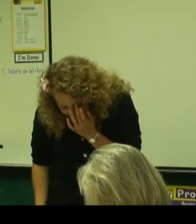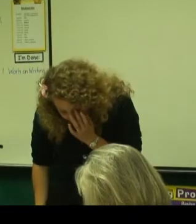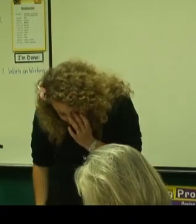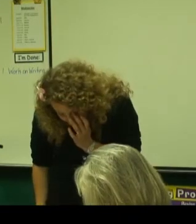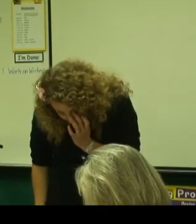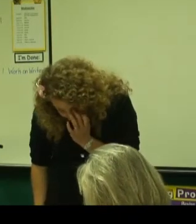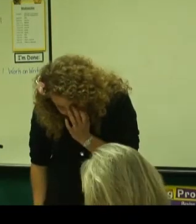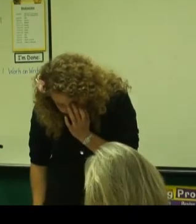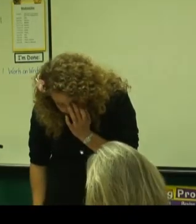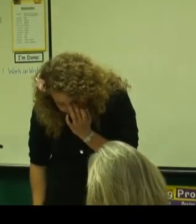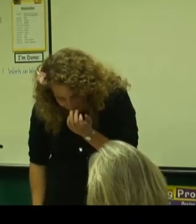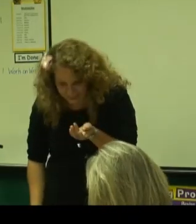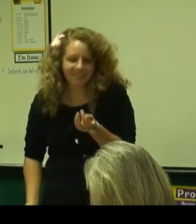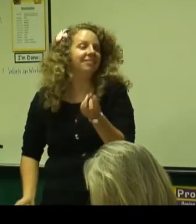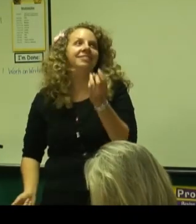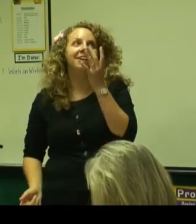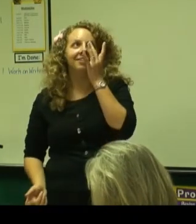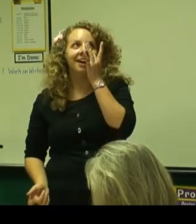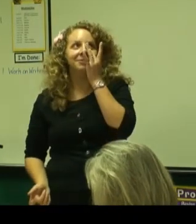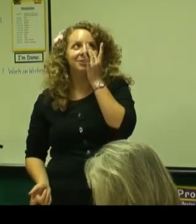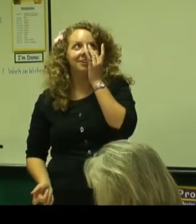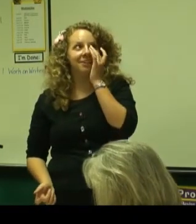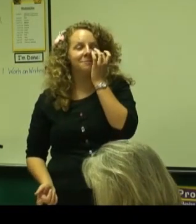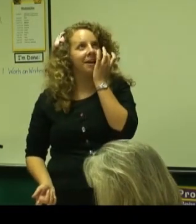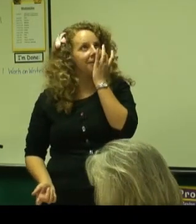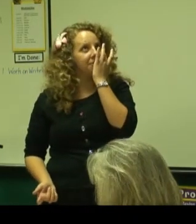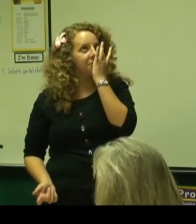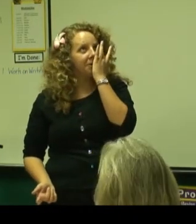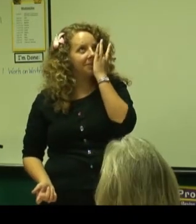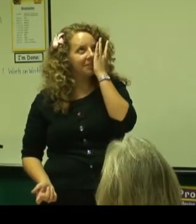Okay, so. Yeah, I laughed really hard and my eyes all watered.